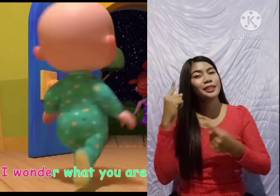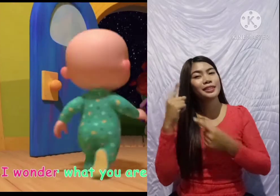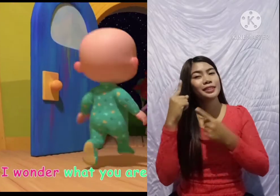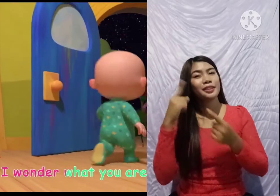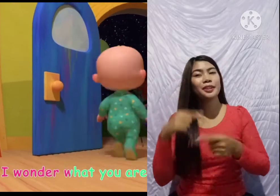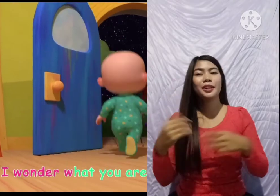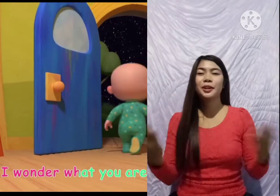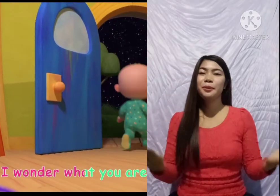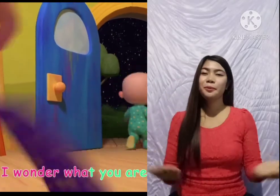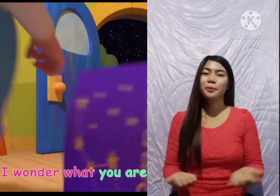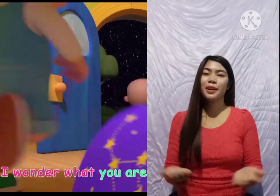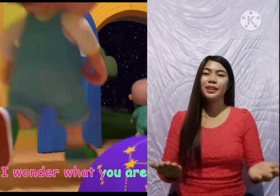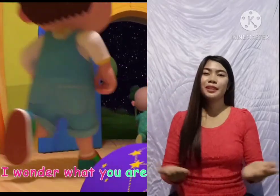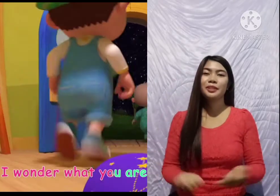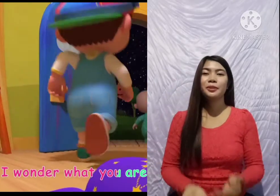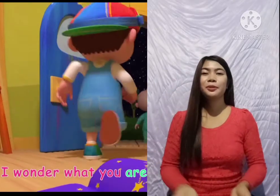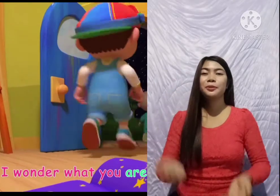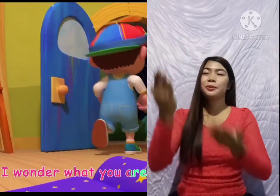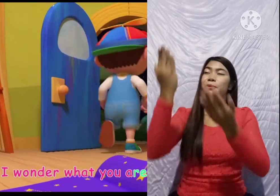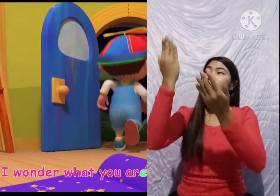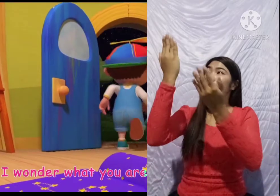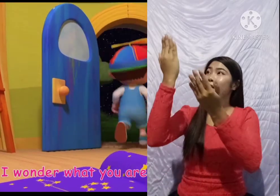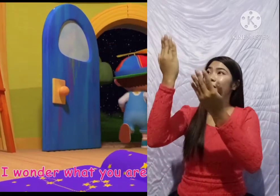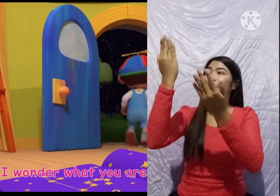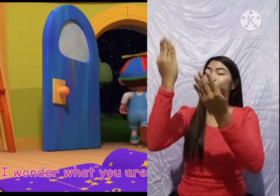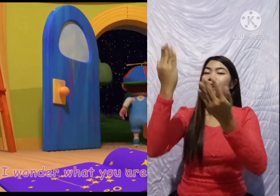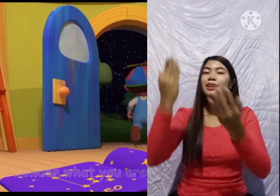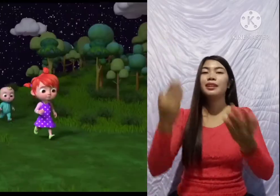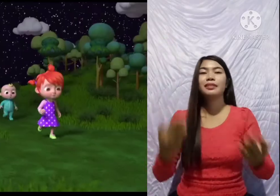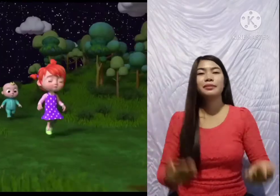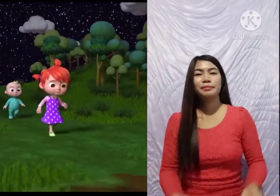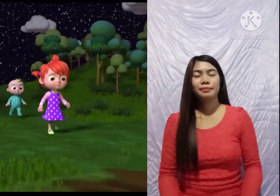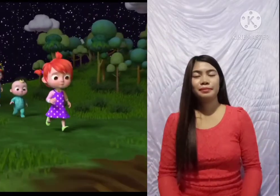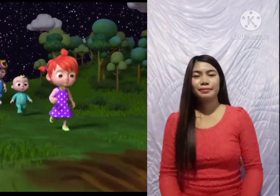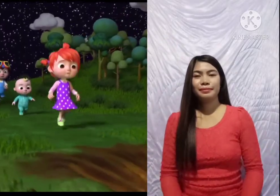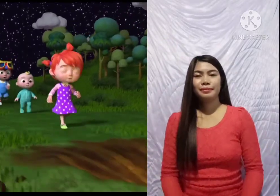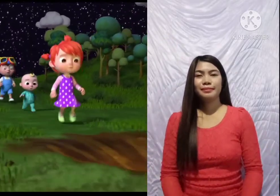wonder what you are.